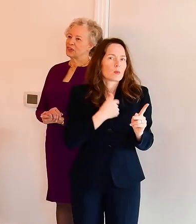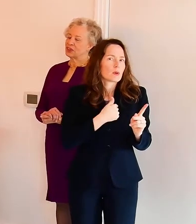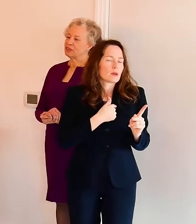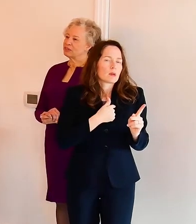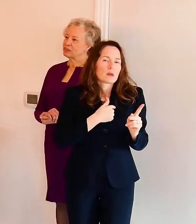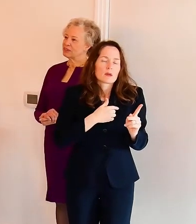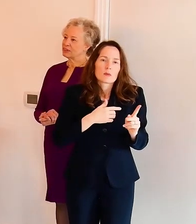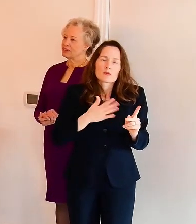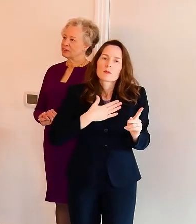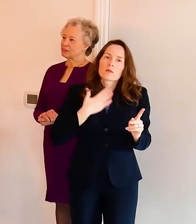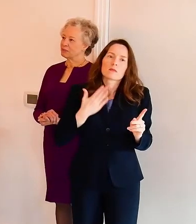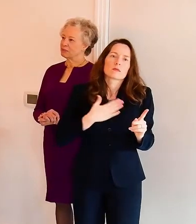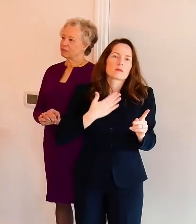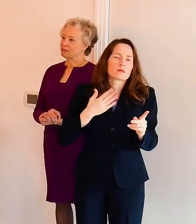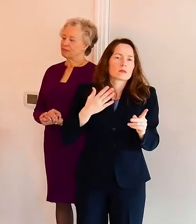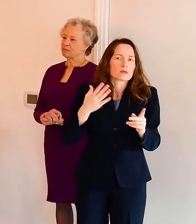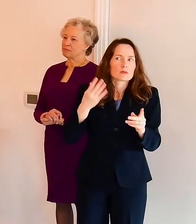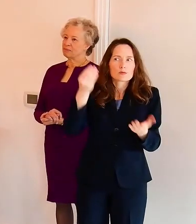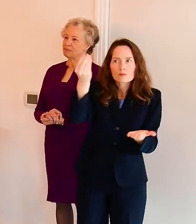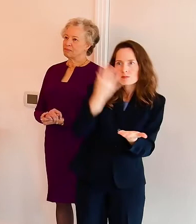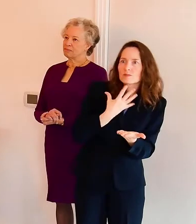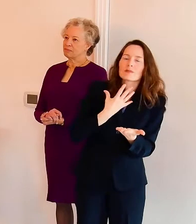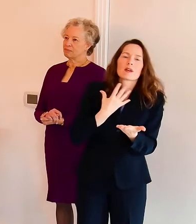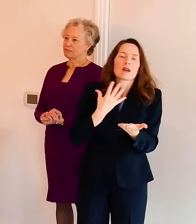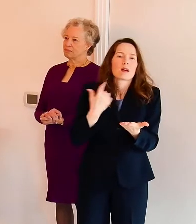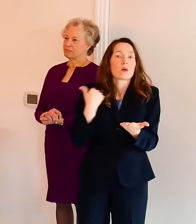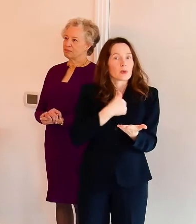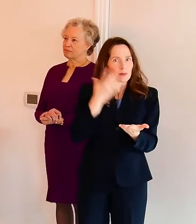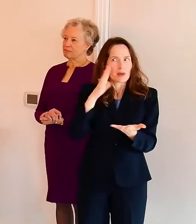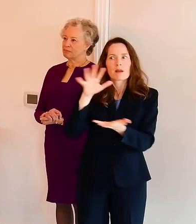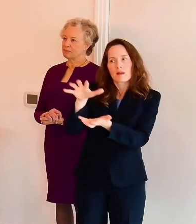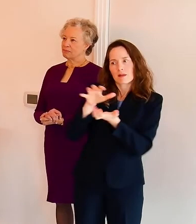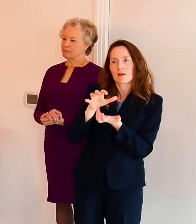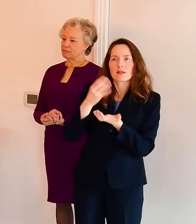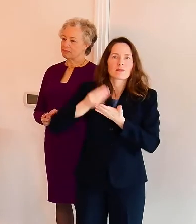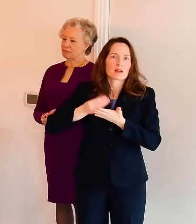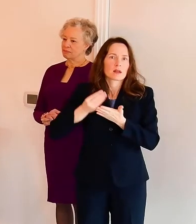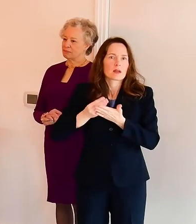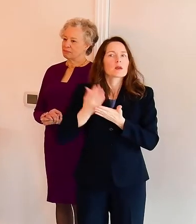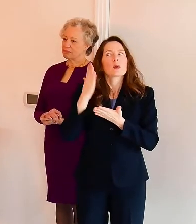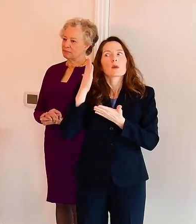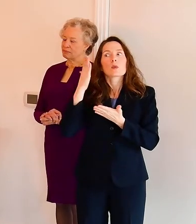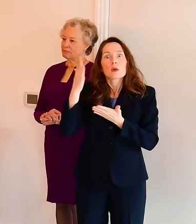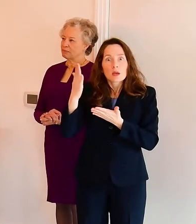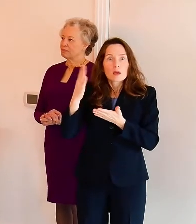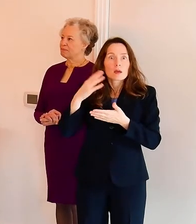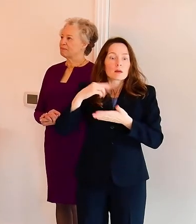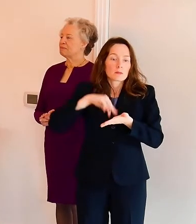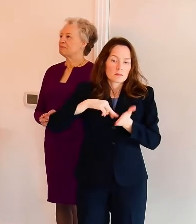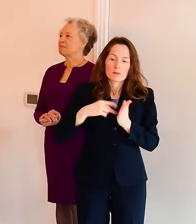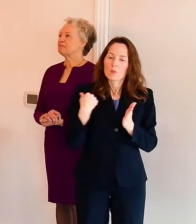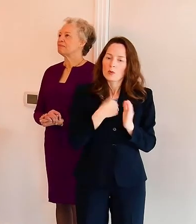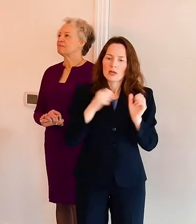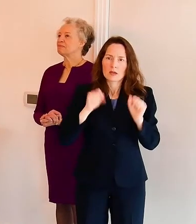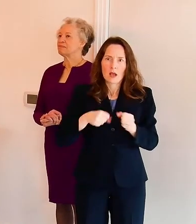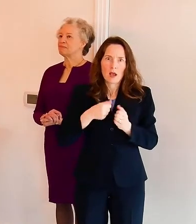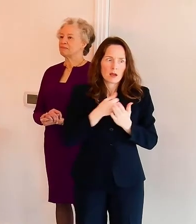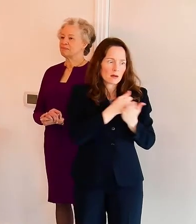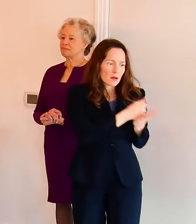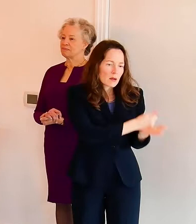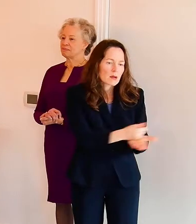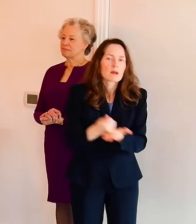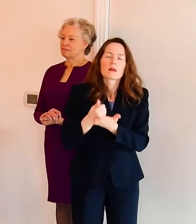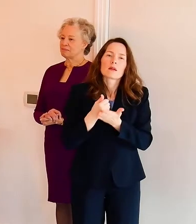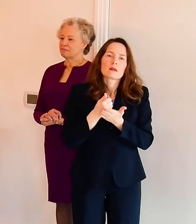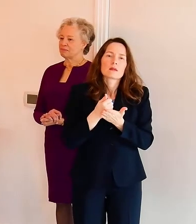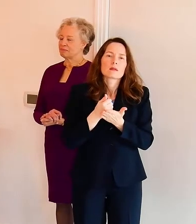be receiving this funding, which will in turn help us better address the current needs of Howard County's hospitality